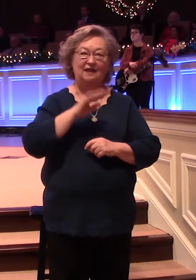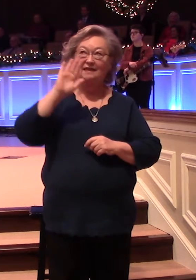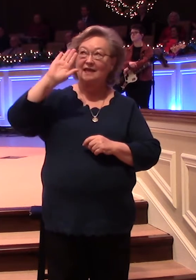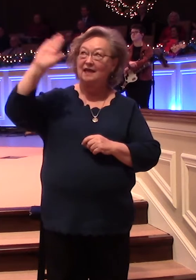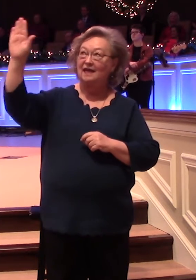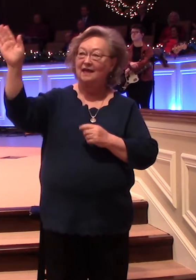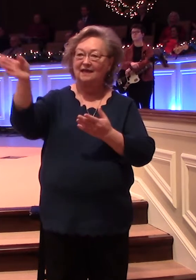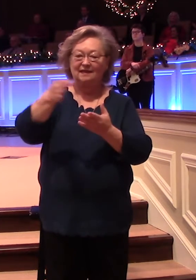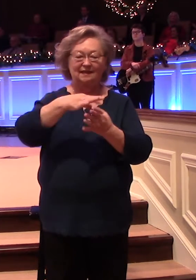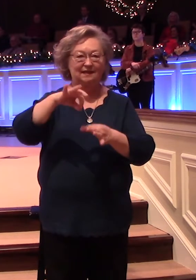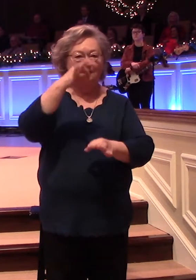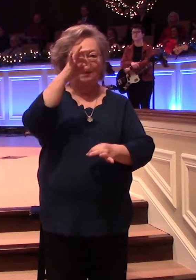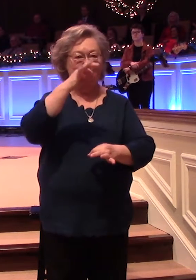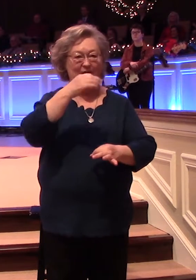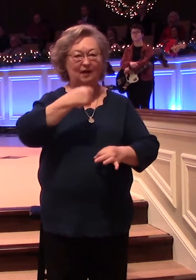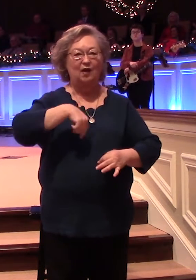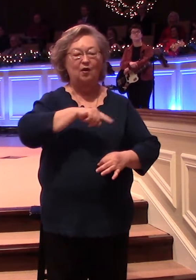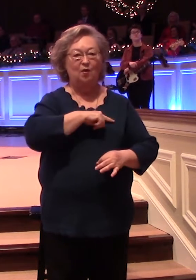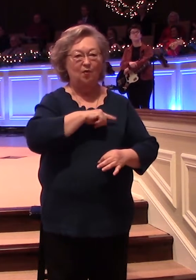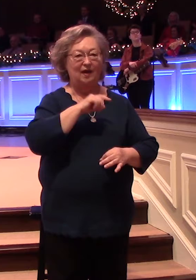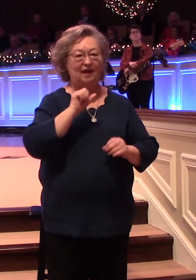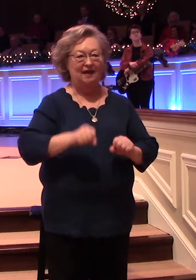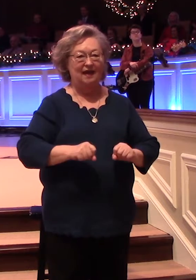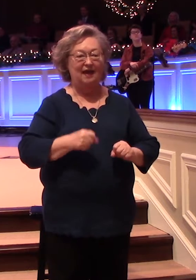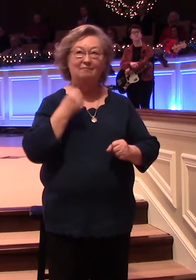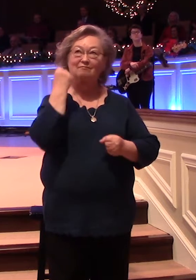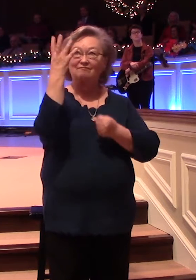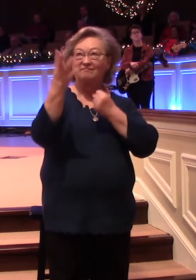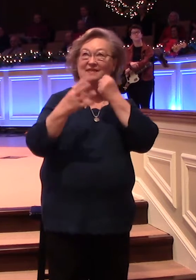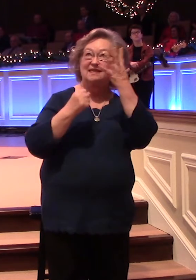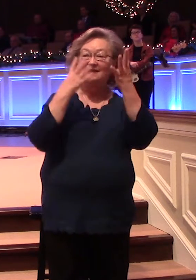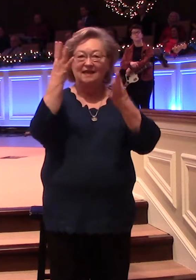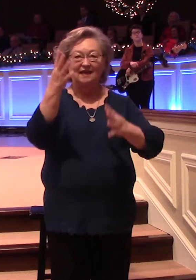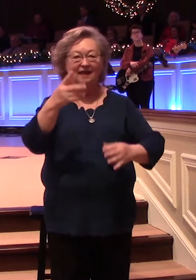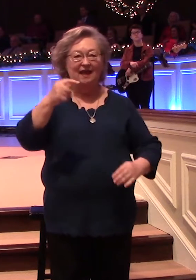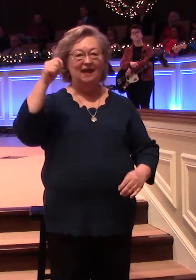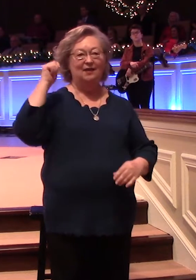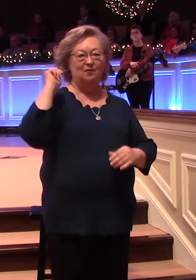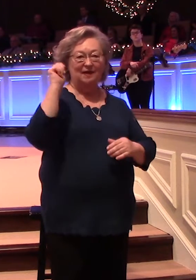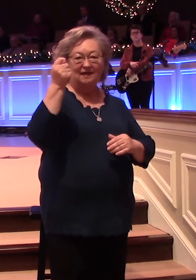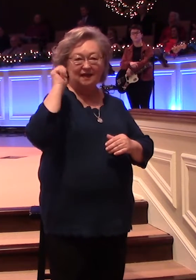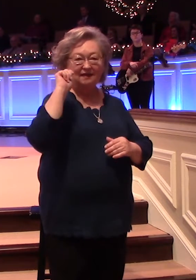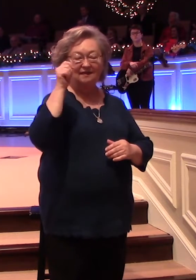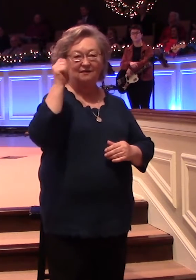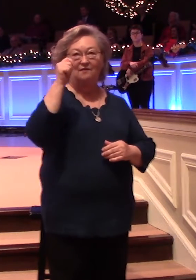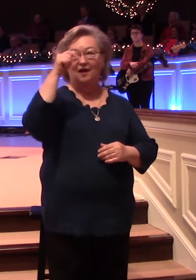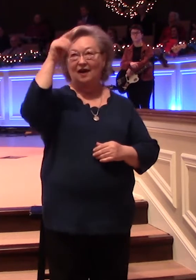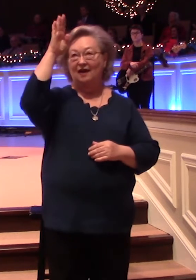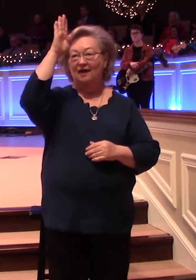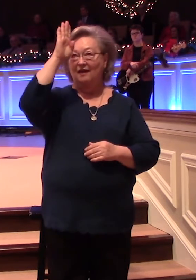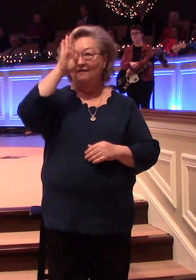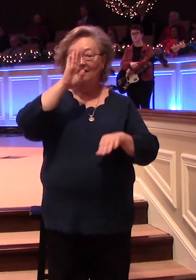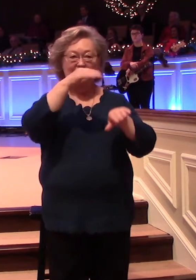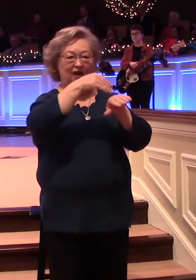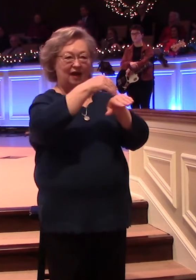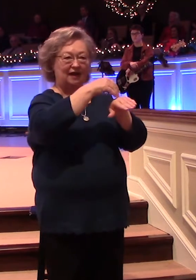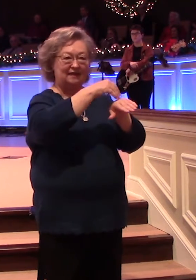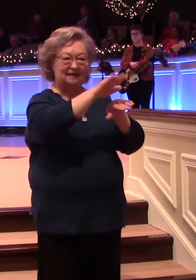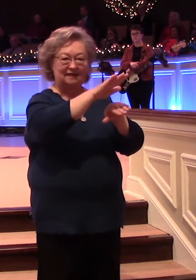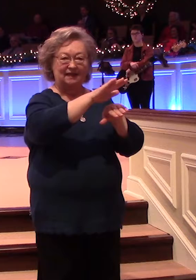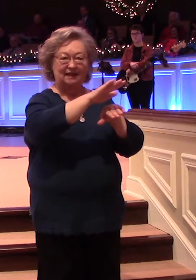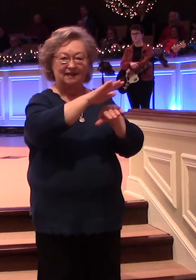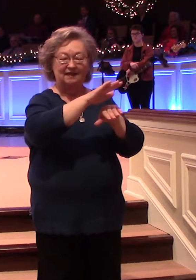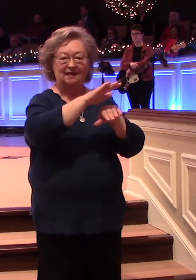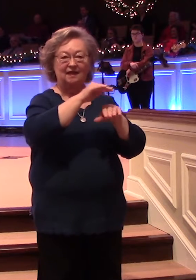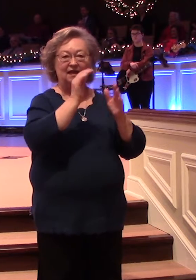we testify that the Father has sent the Son to be the Savior of the world.